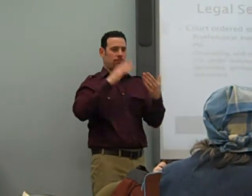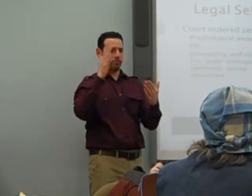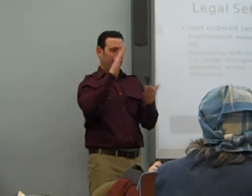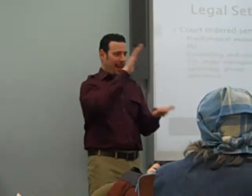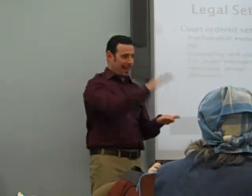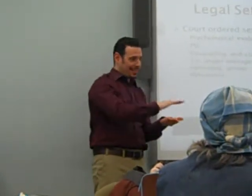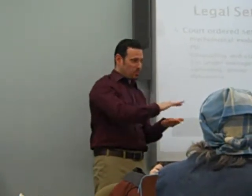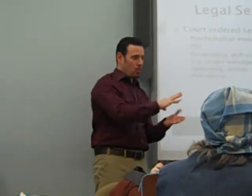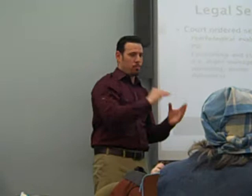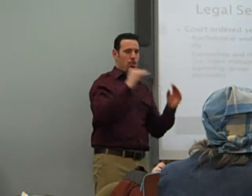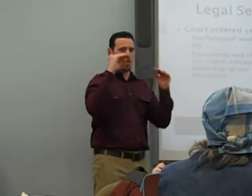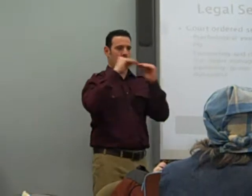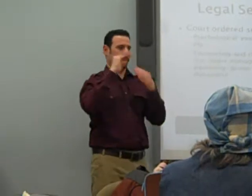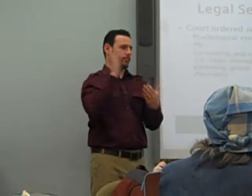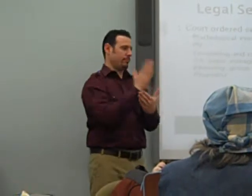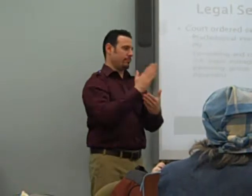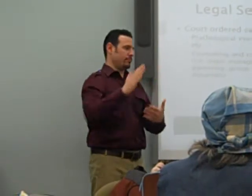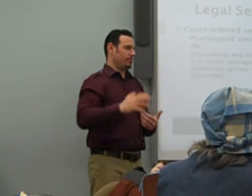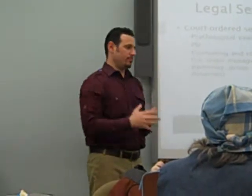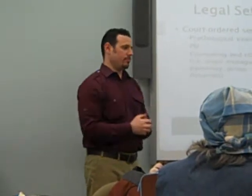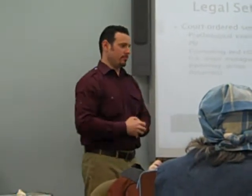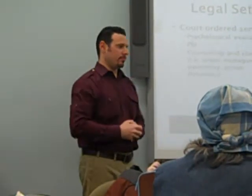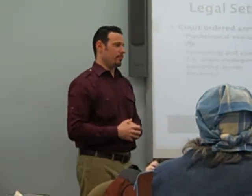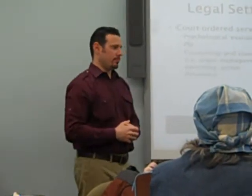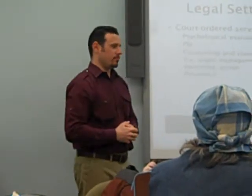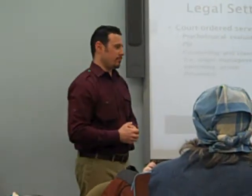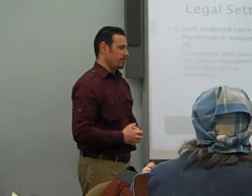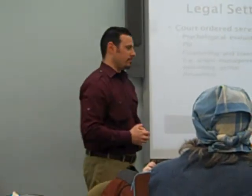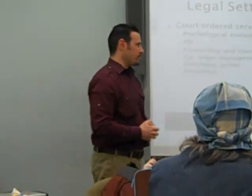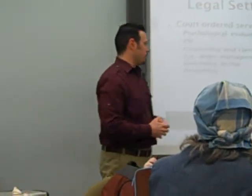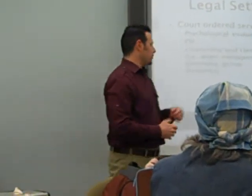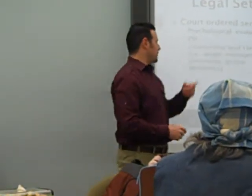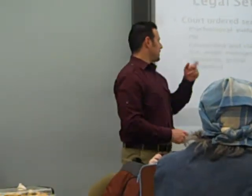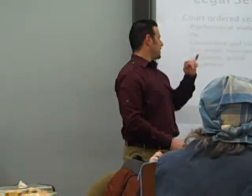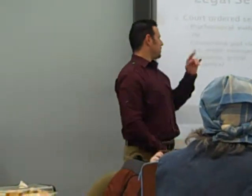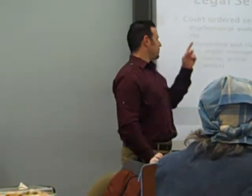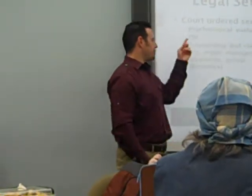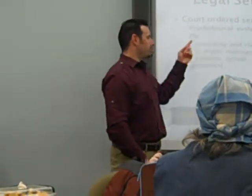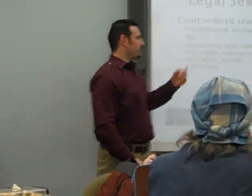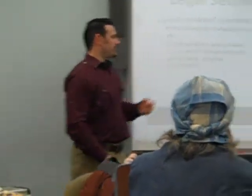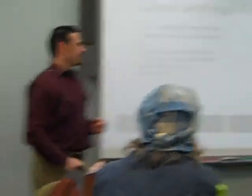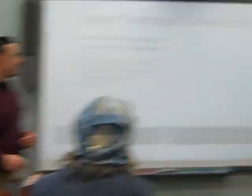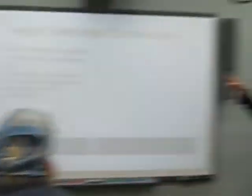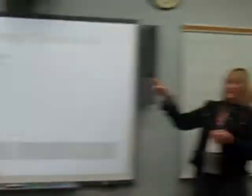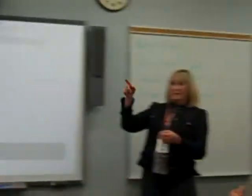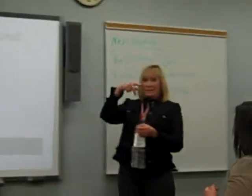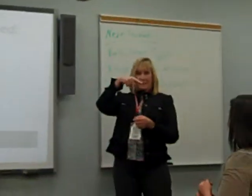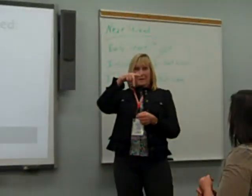And it helps. And then that will help the judge make the punishment for that consumer.